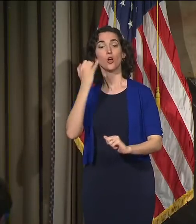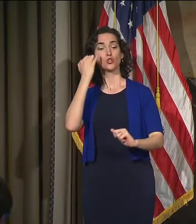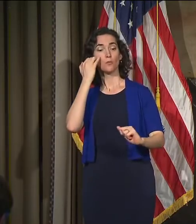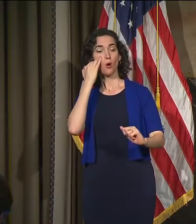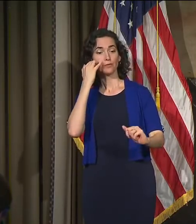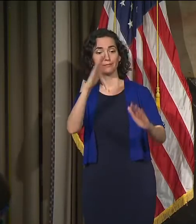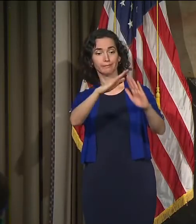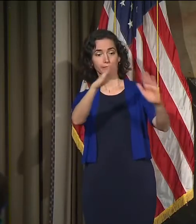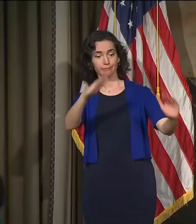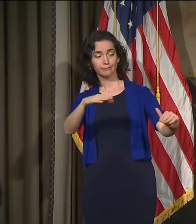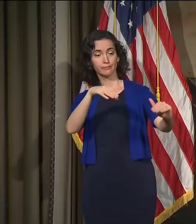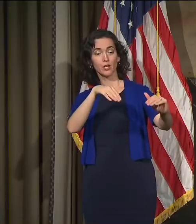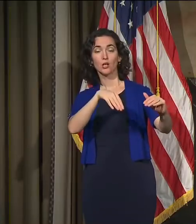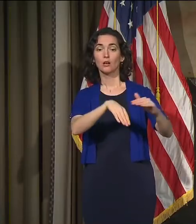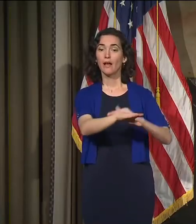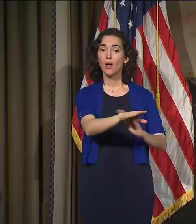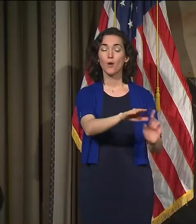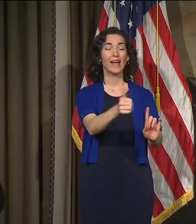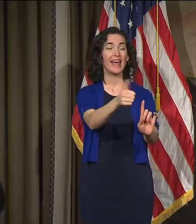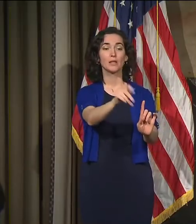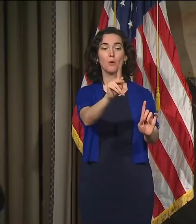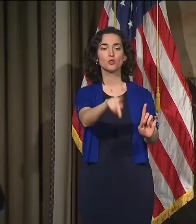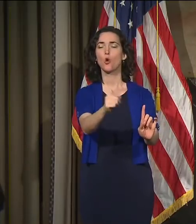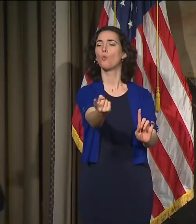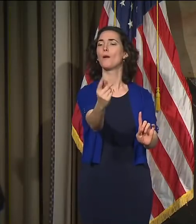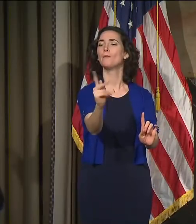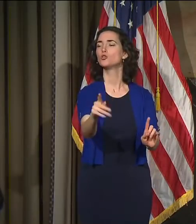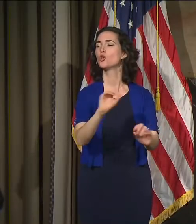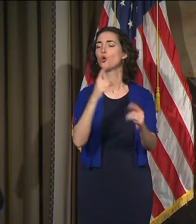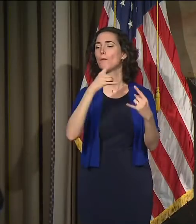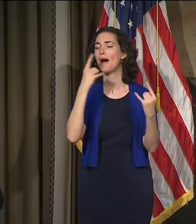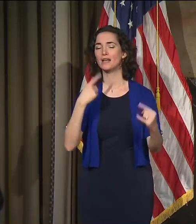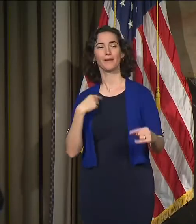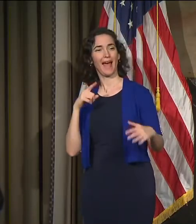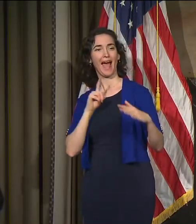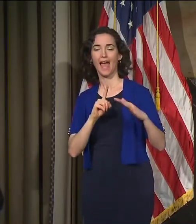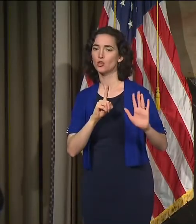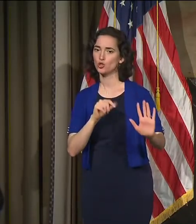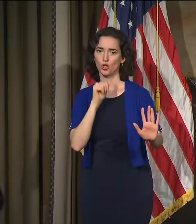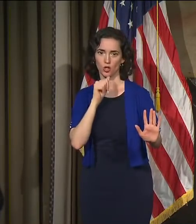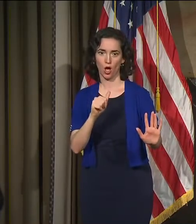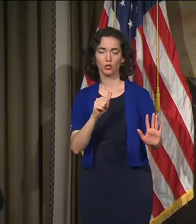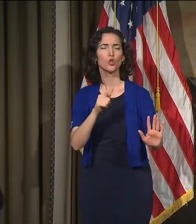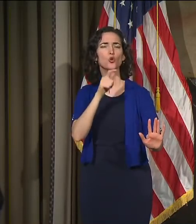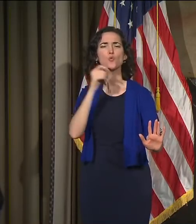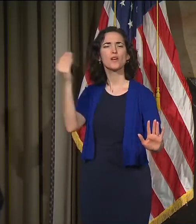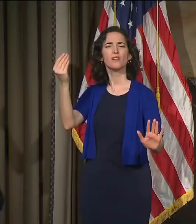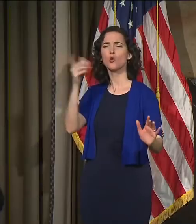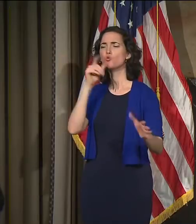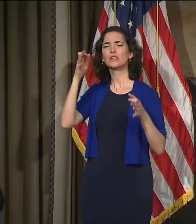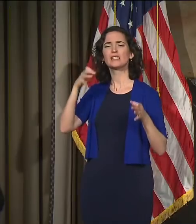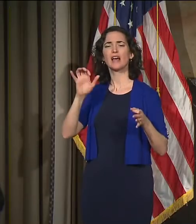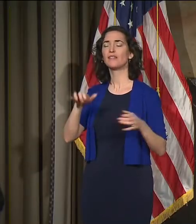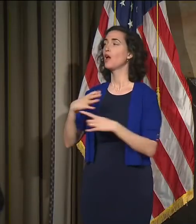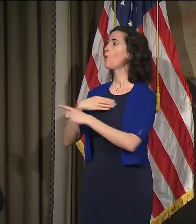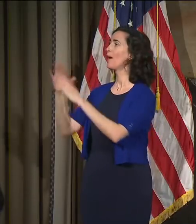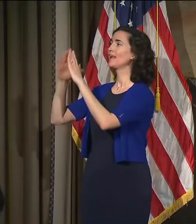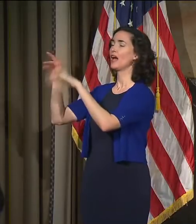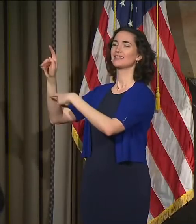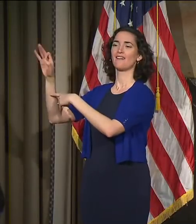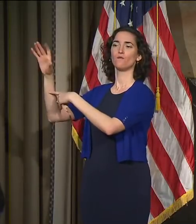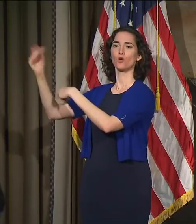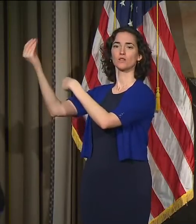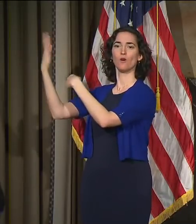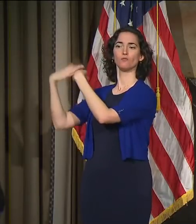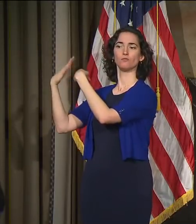indoor space if there is a single person unmasked. That comes to us directly from the White House Task Force, and in fact, I think it's the